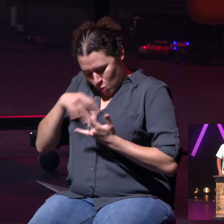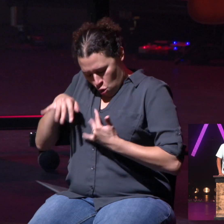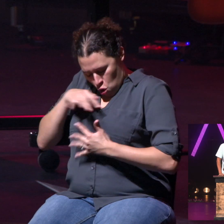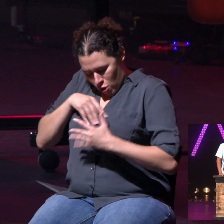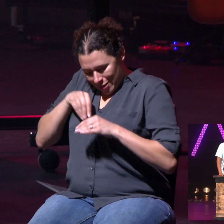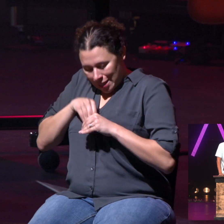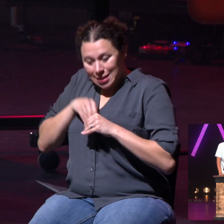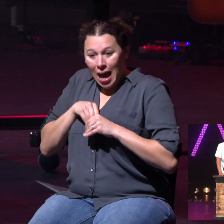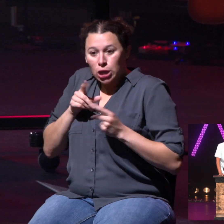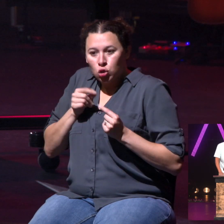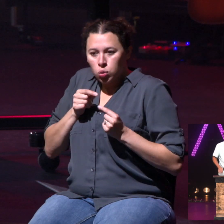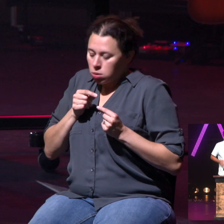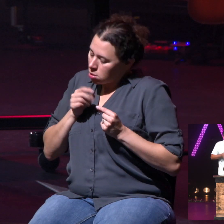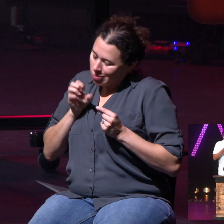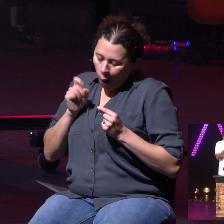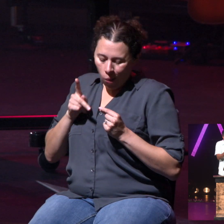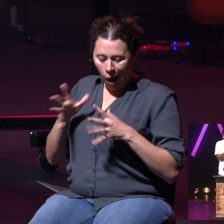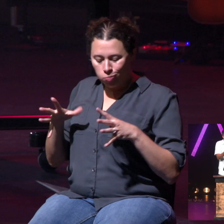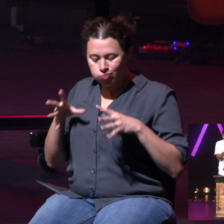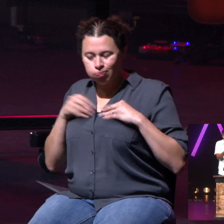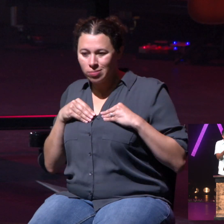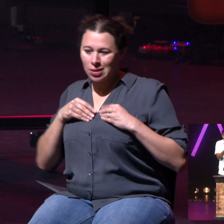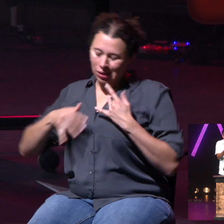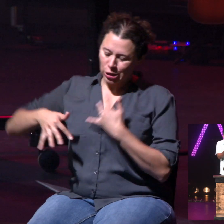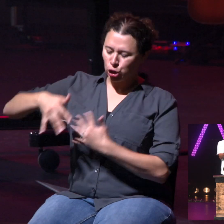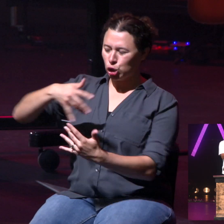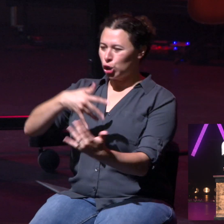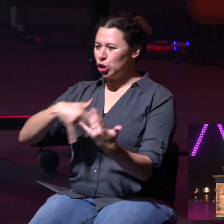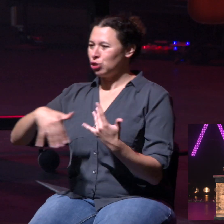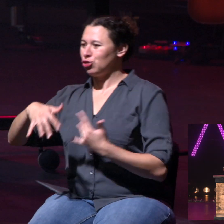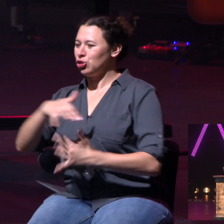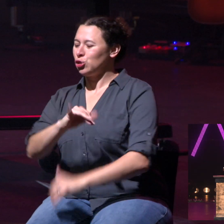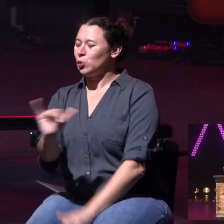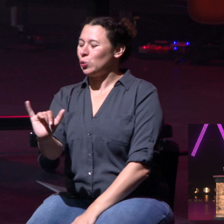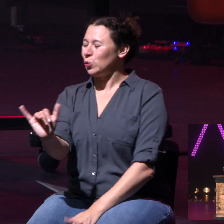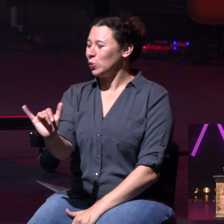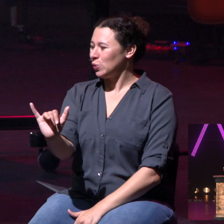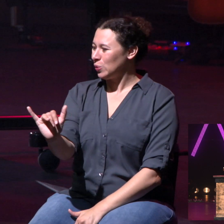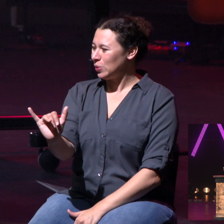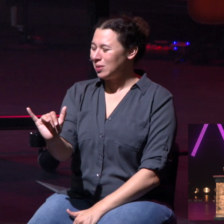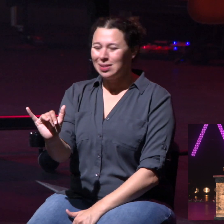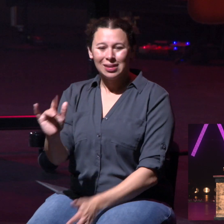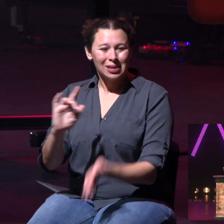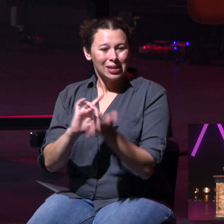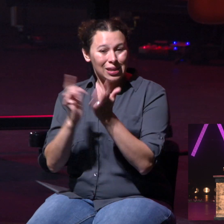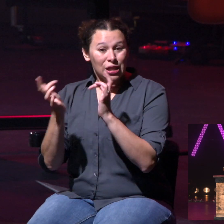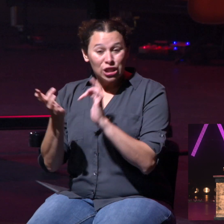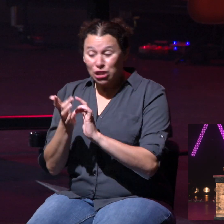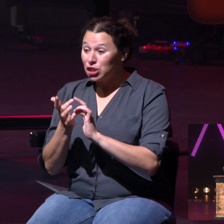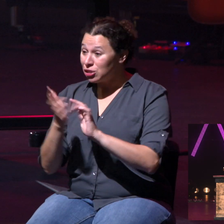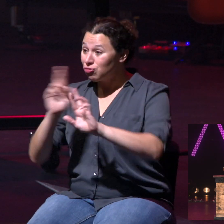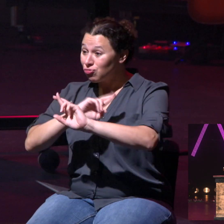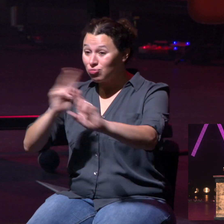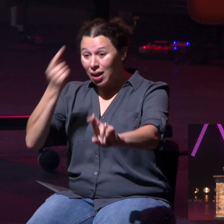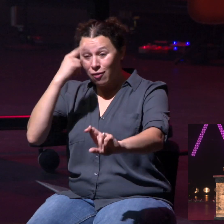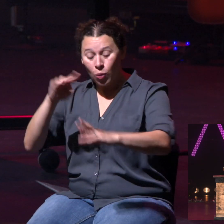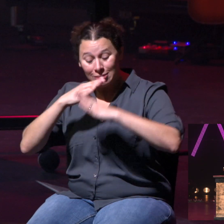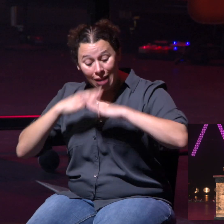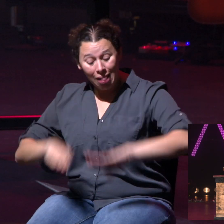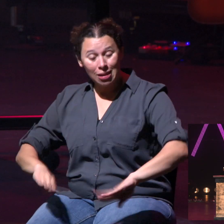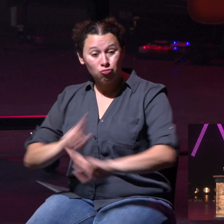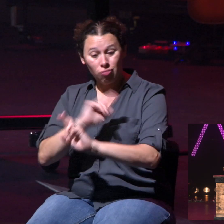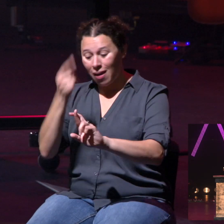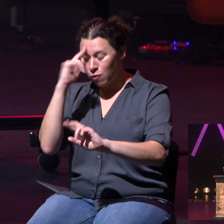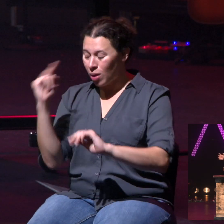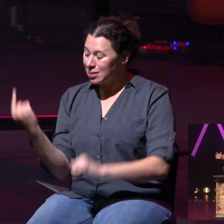lean into that moment. You go into that moment. Jesus, he was going to silence and solitude, but the Spirit stirred inside of him. He had compassion, and